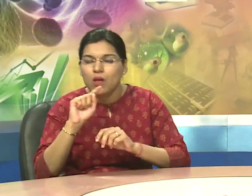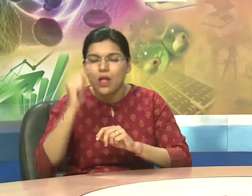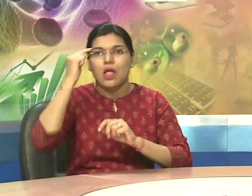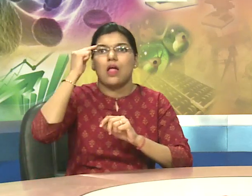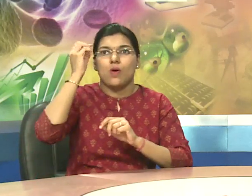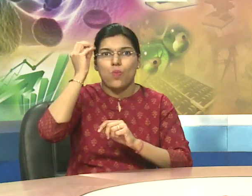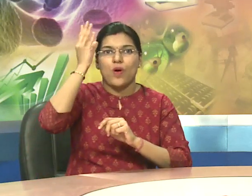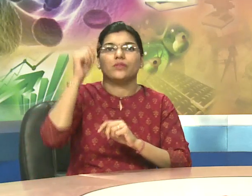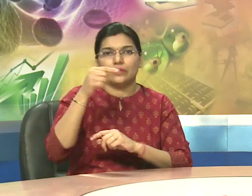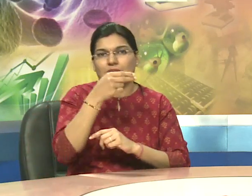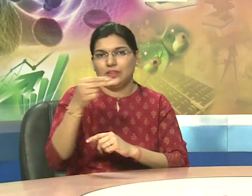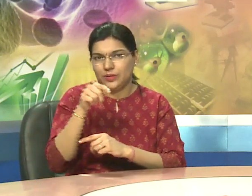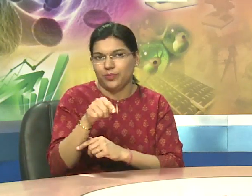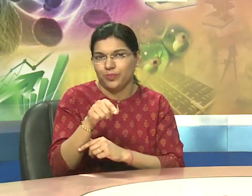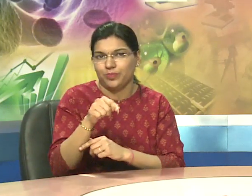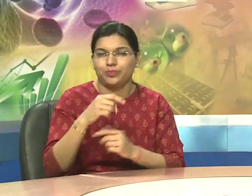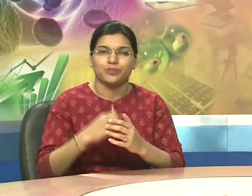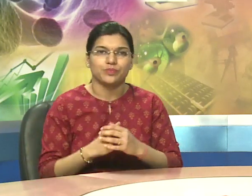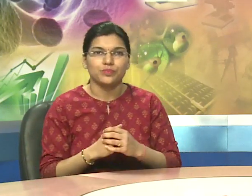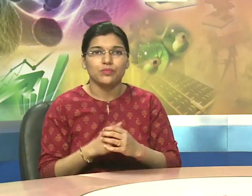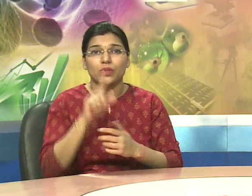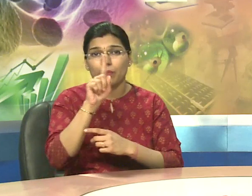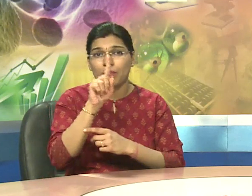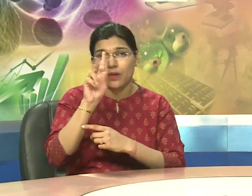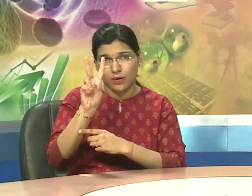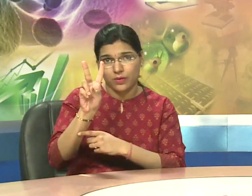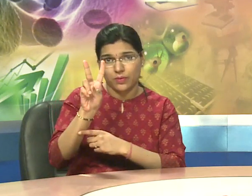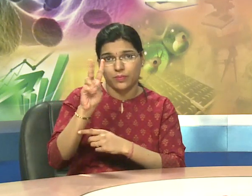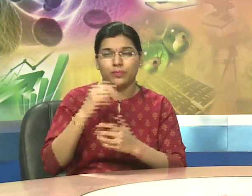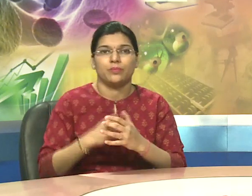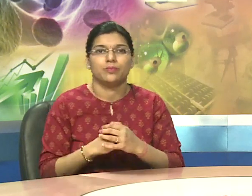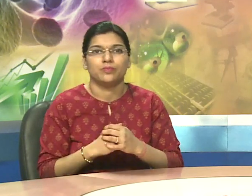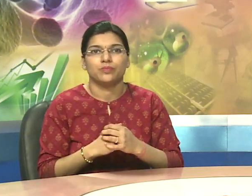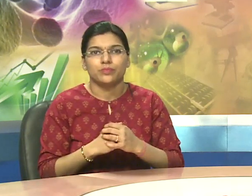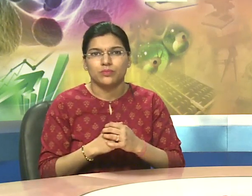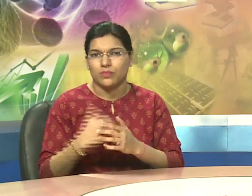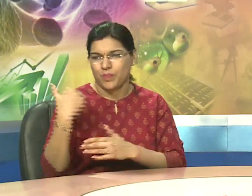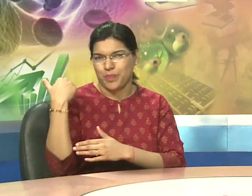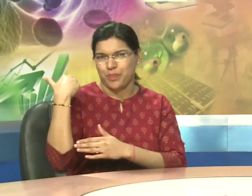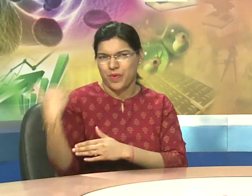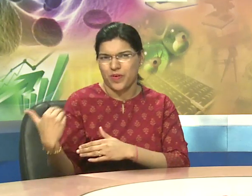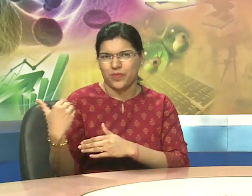smoke and tobacco caused cancer, and people got aware about it through advertisement.